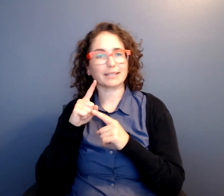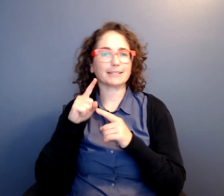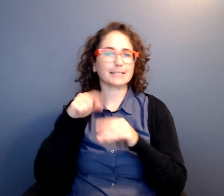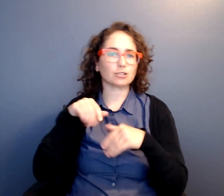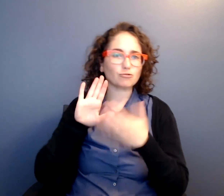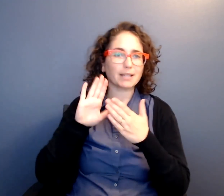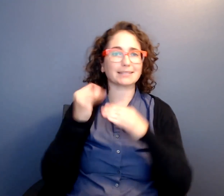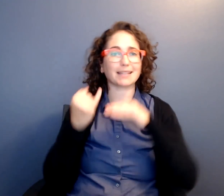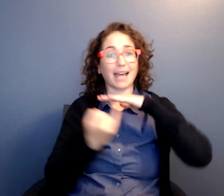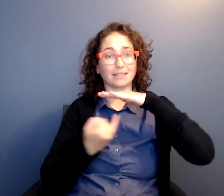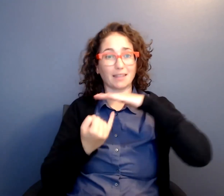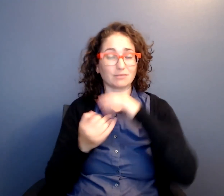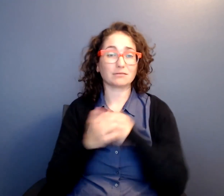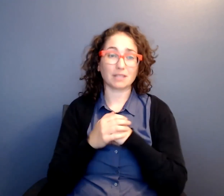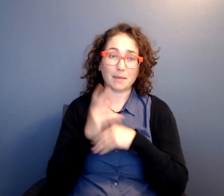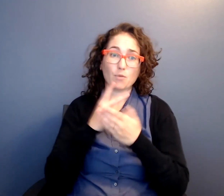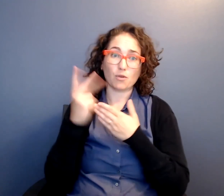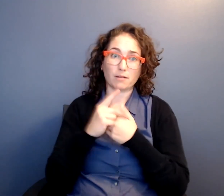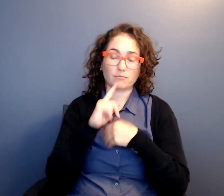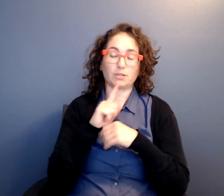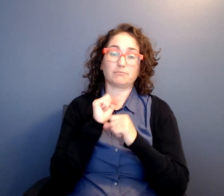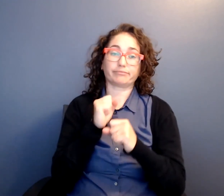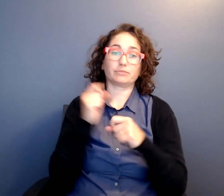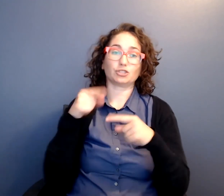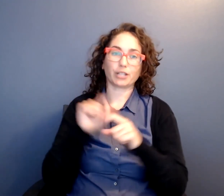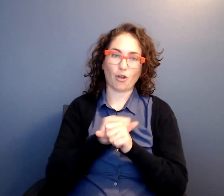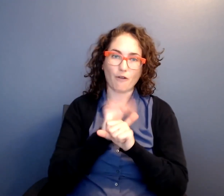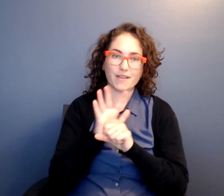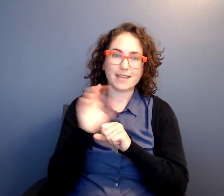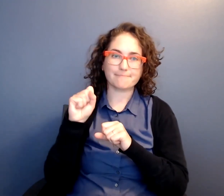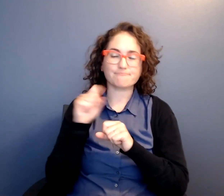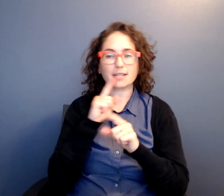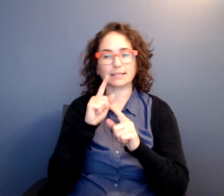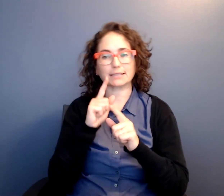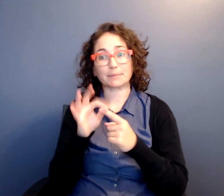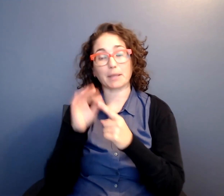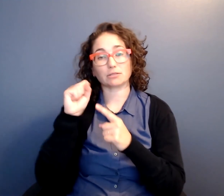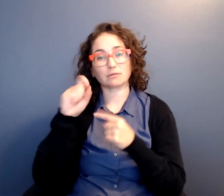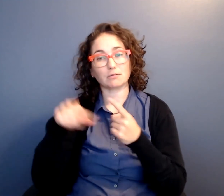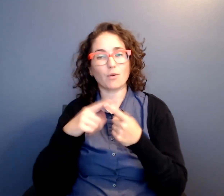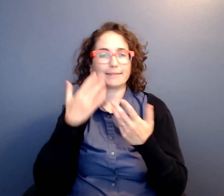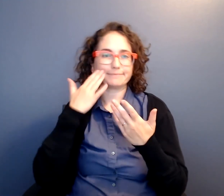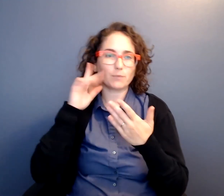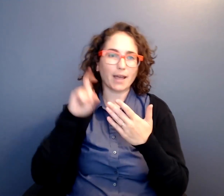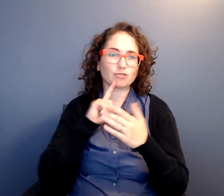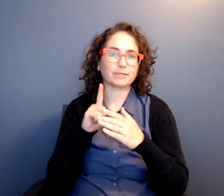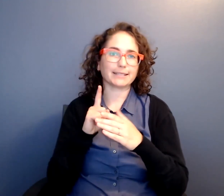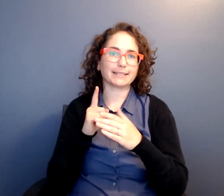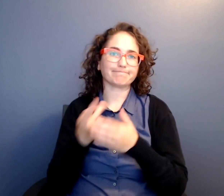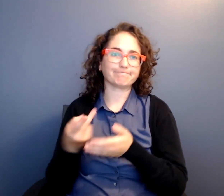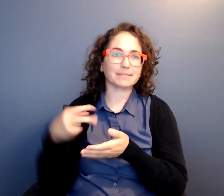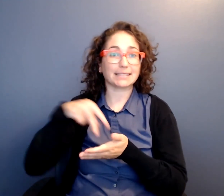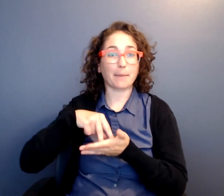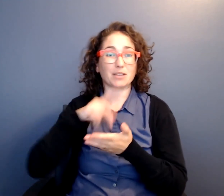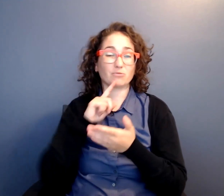the program was incredibly strong during COVID, particularly when we had to, step in and